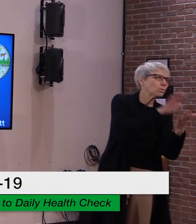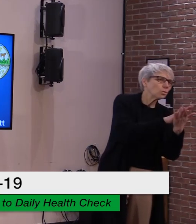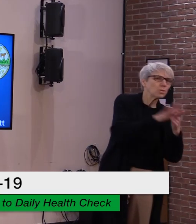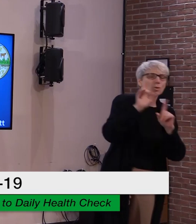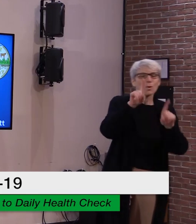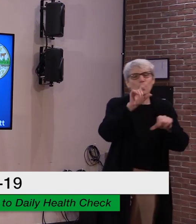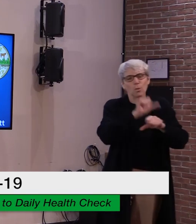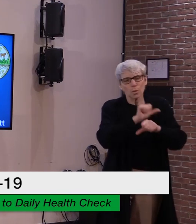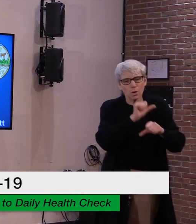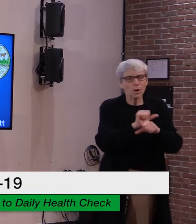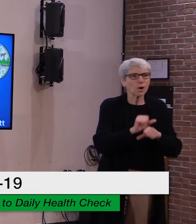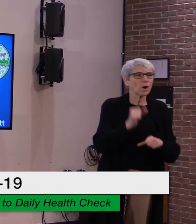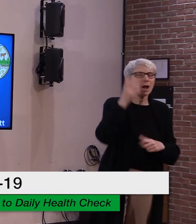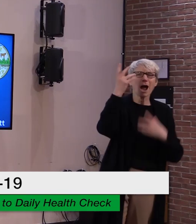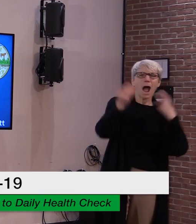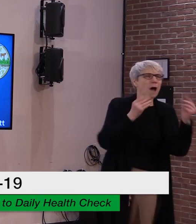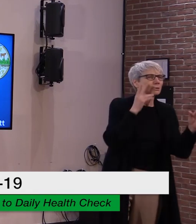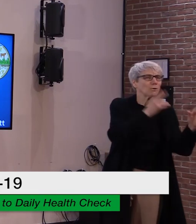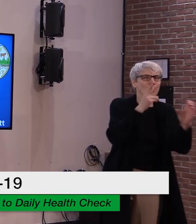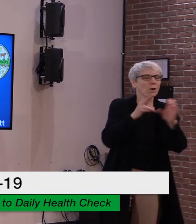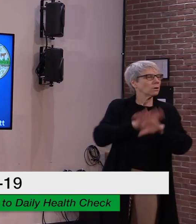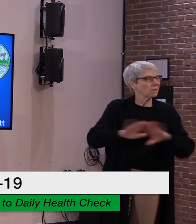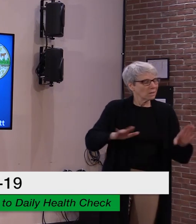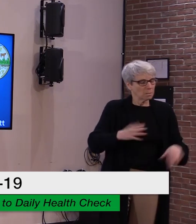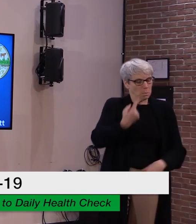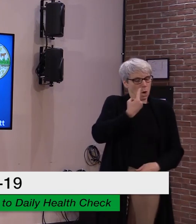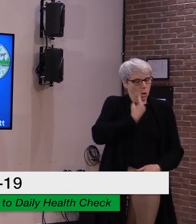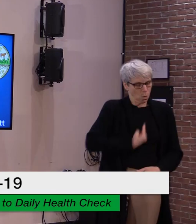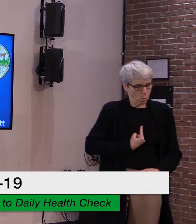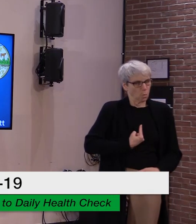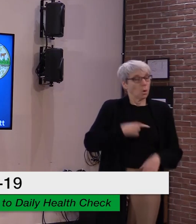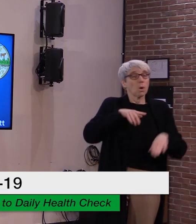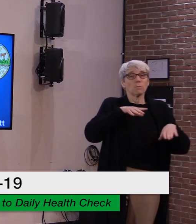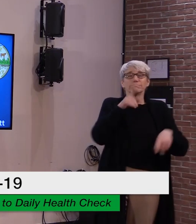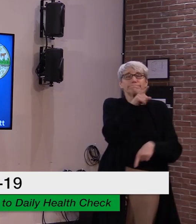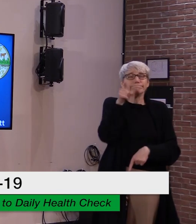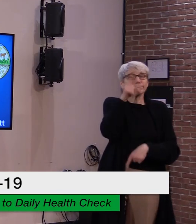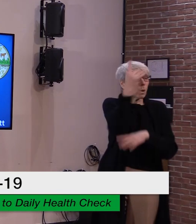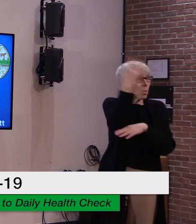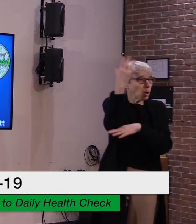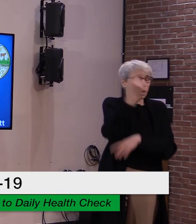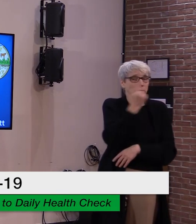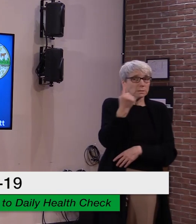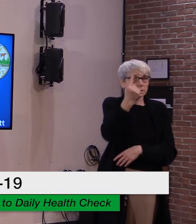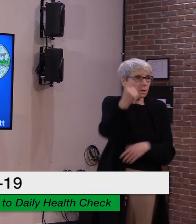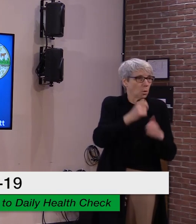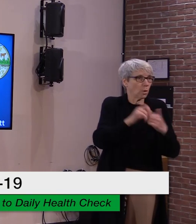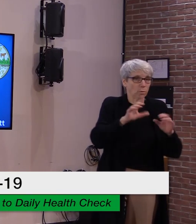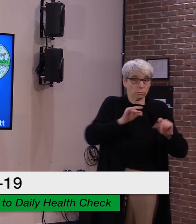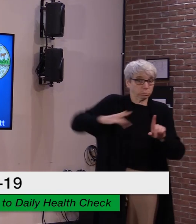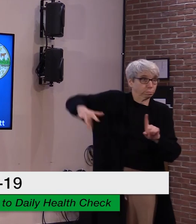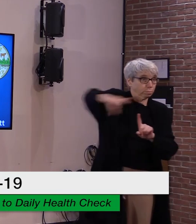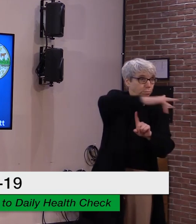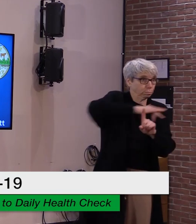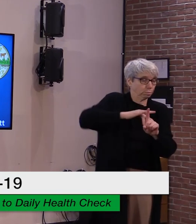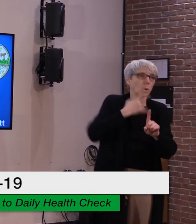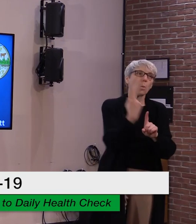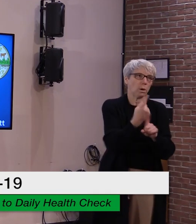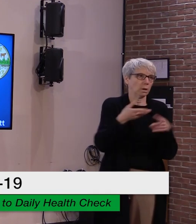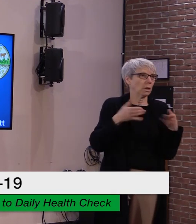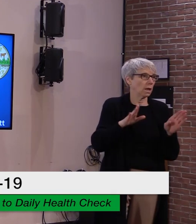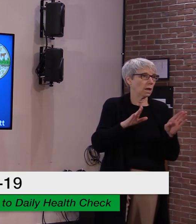than perhaps a walk alone in the woods we advise you to get tested as soon as possible after the